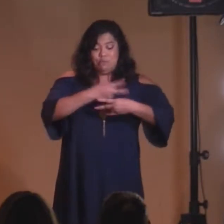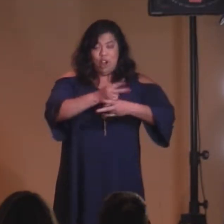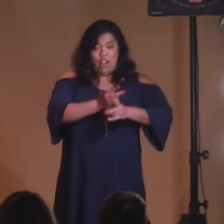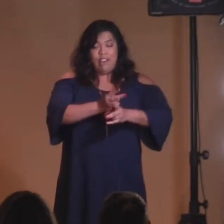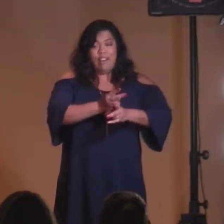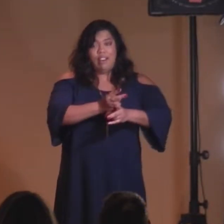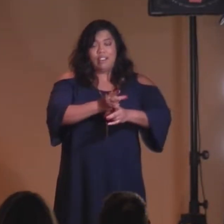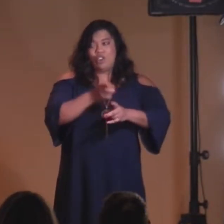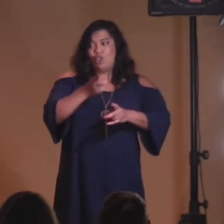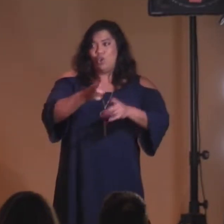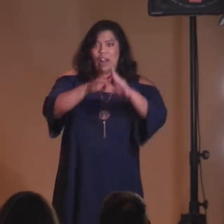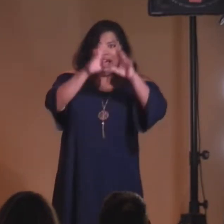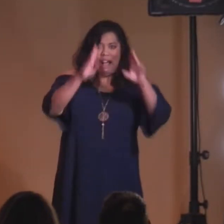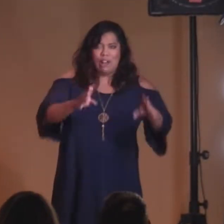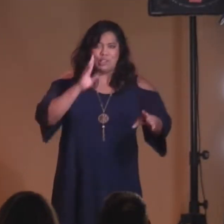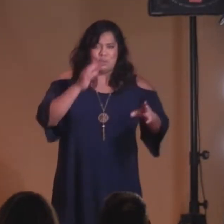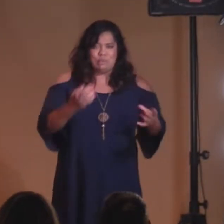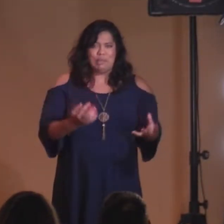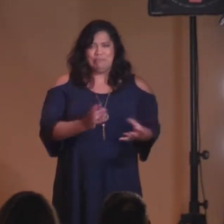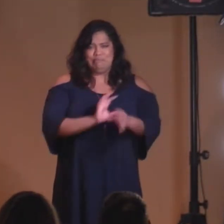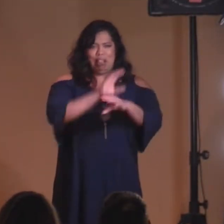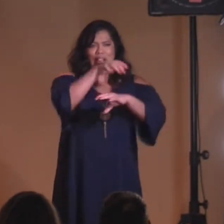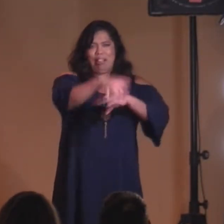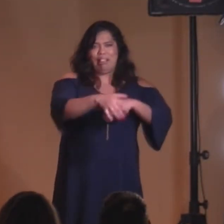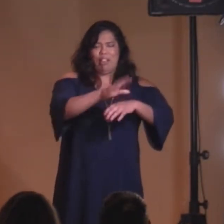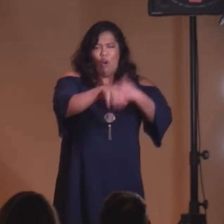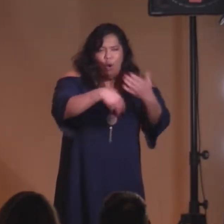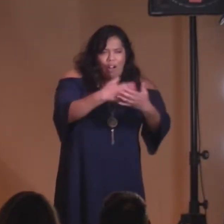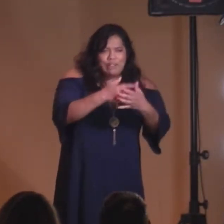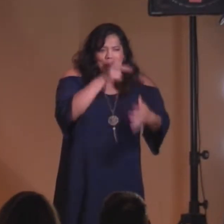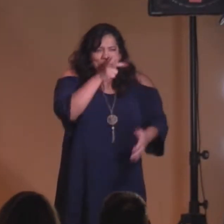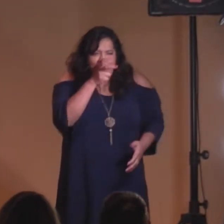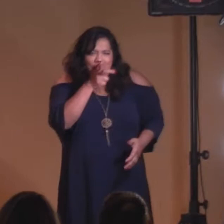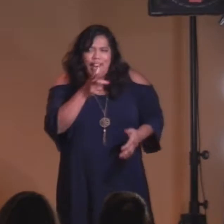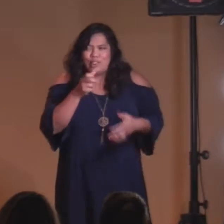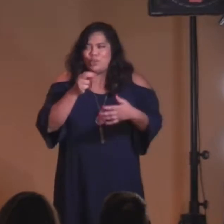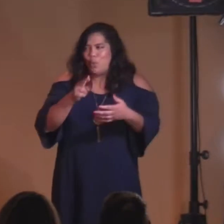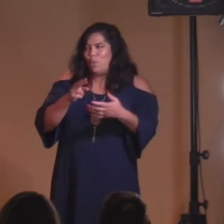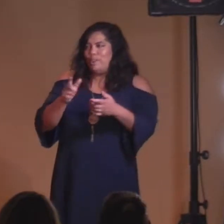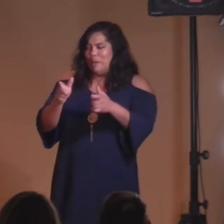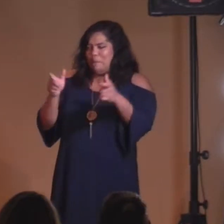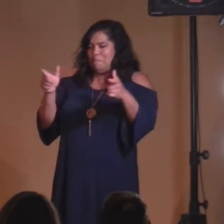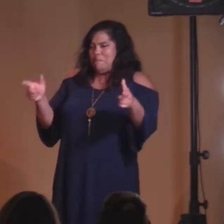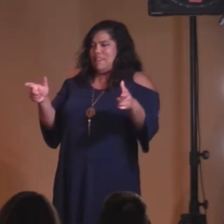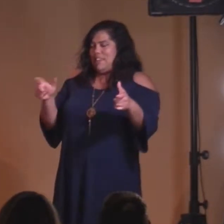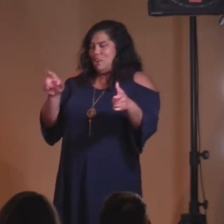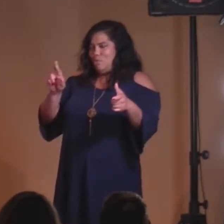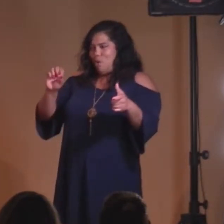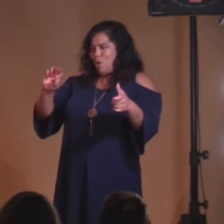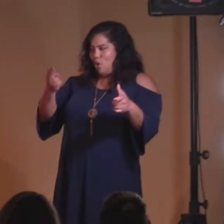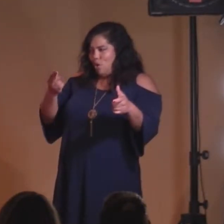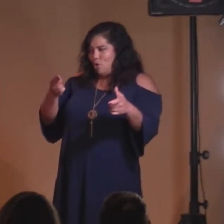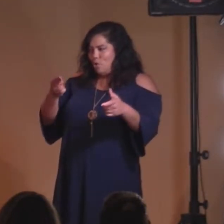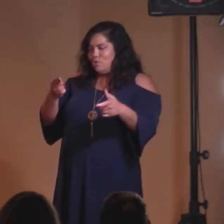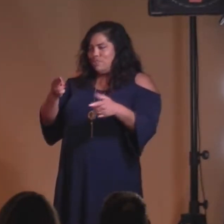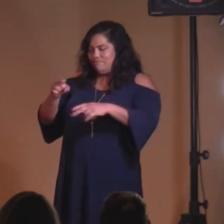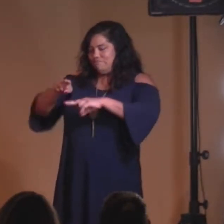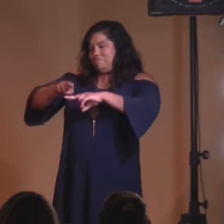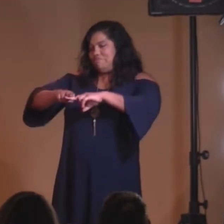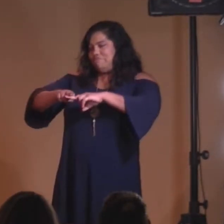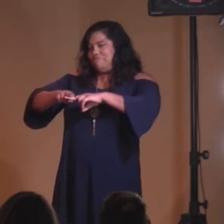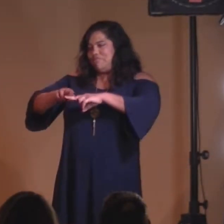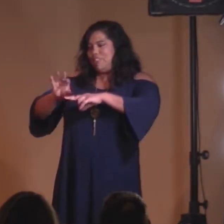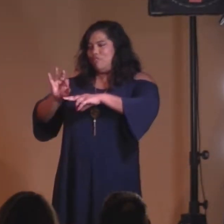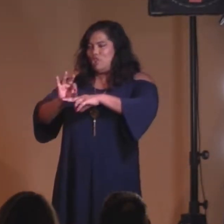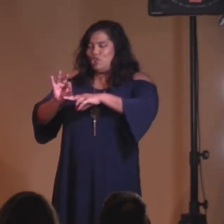by termites or that 6-foot tall roach that sits on that woman's couch eating the Cheetos